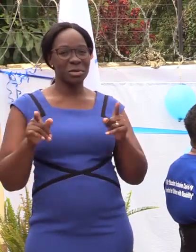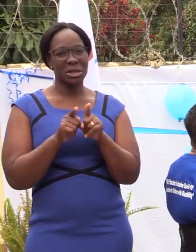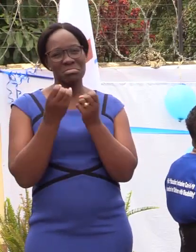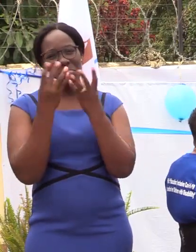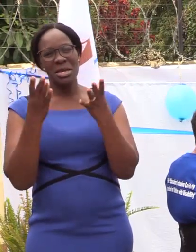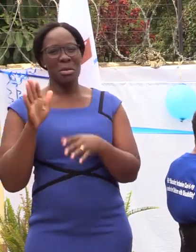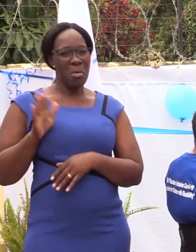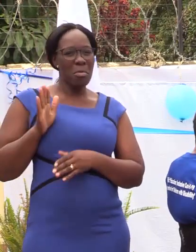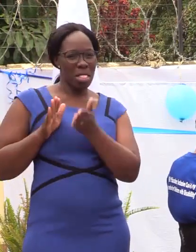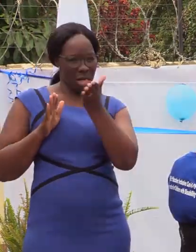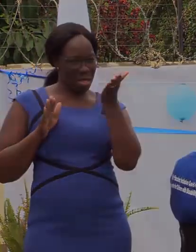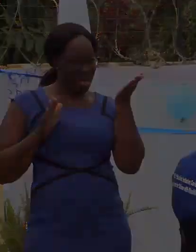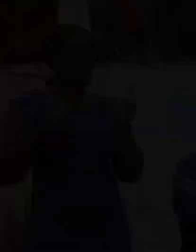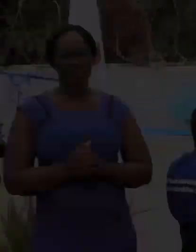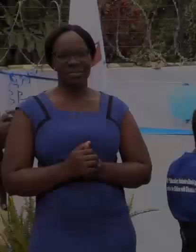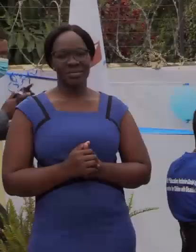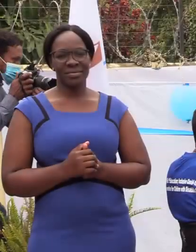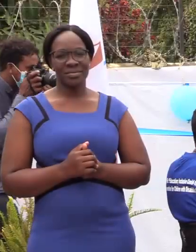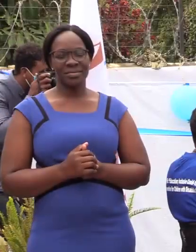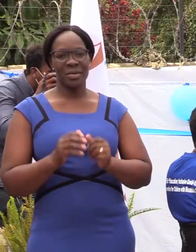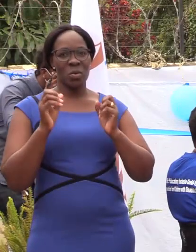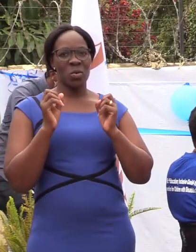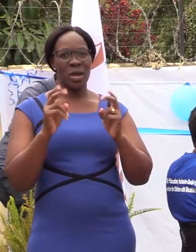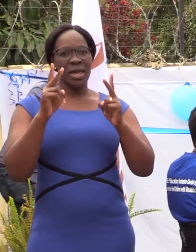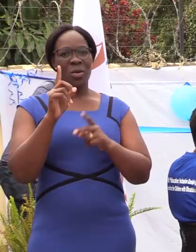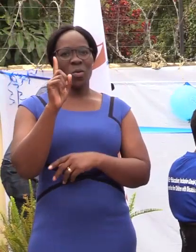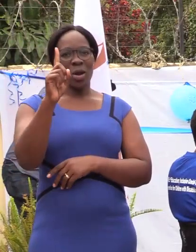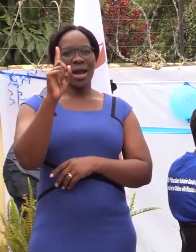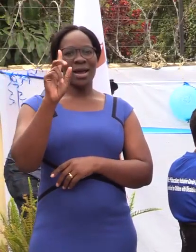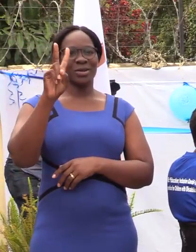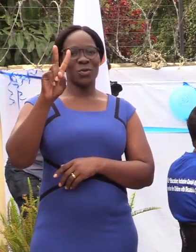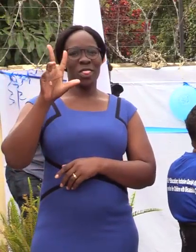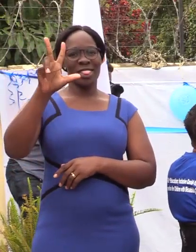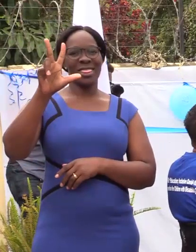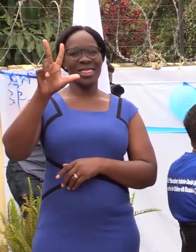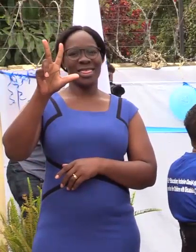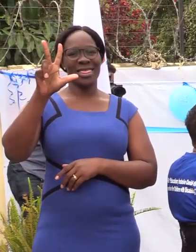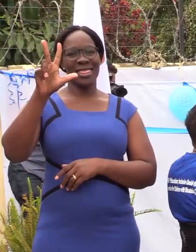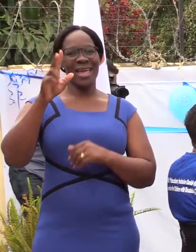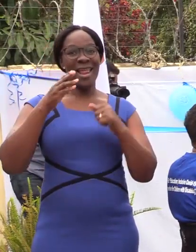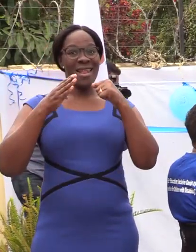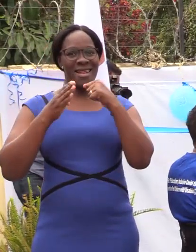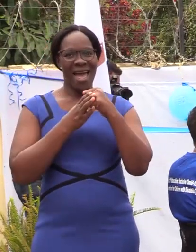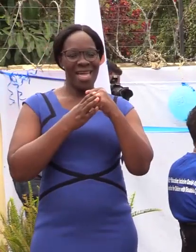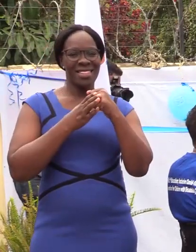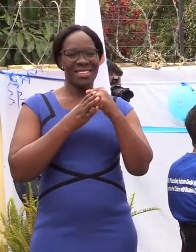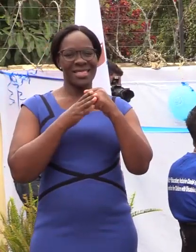other female members will also be here.